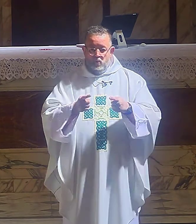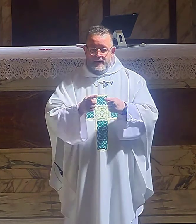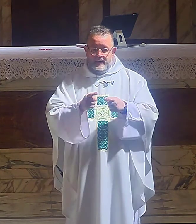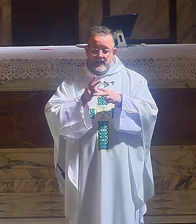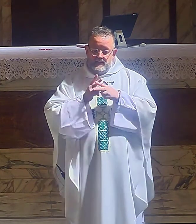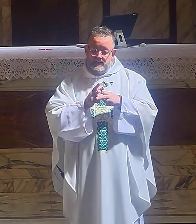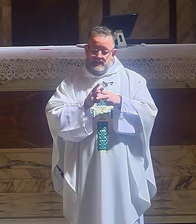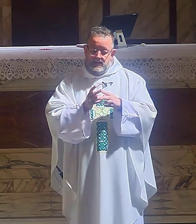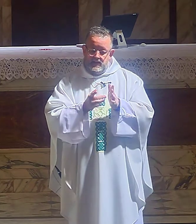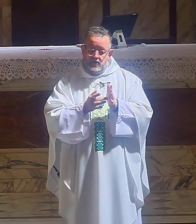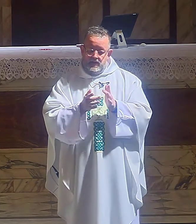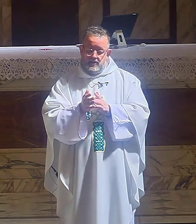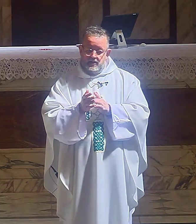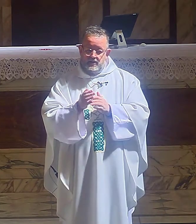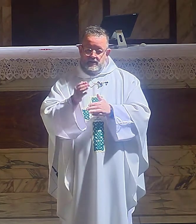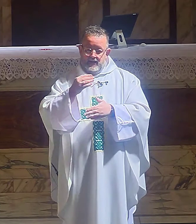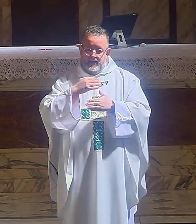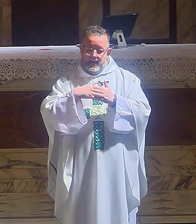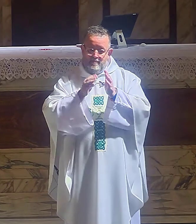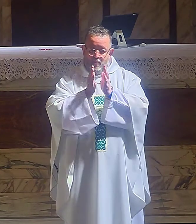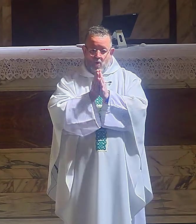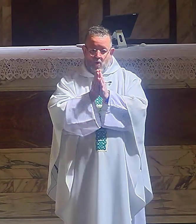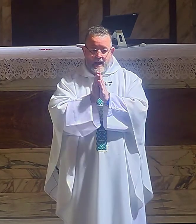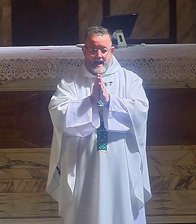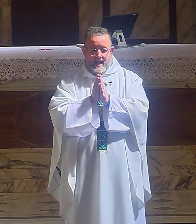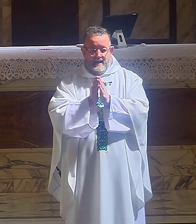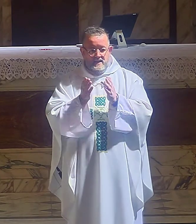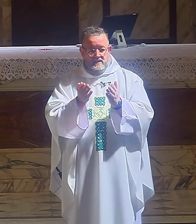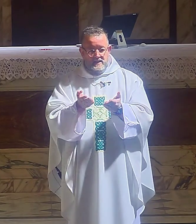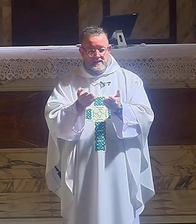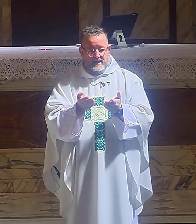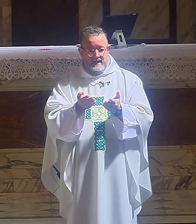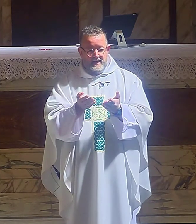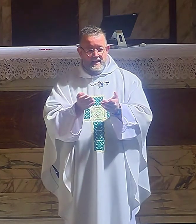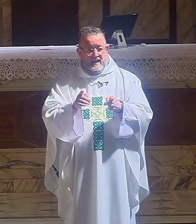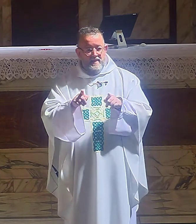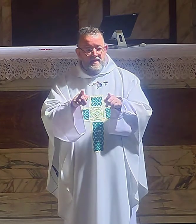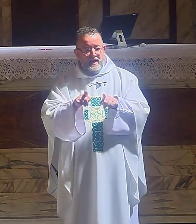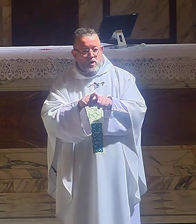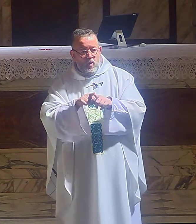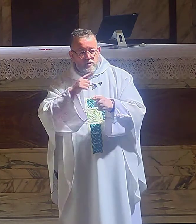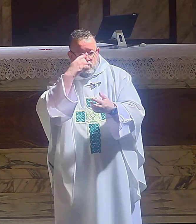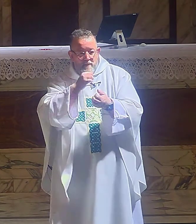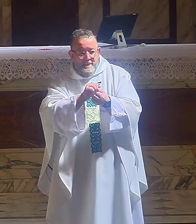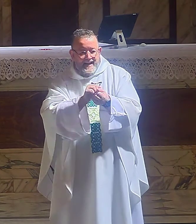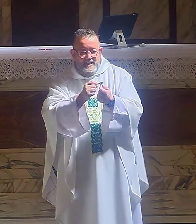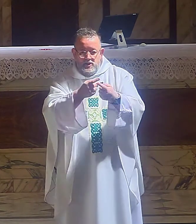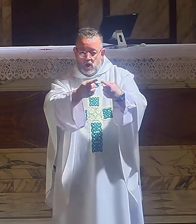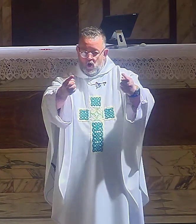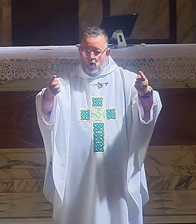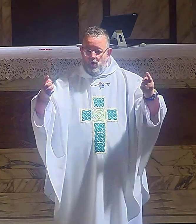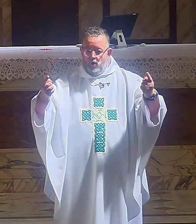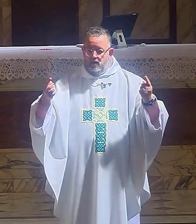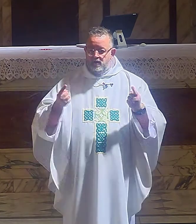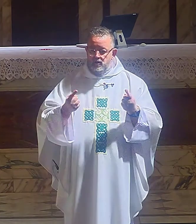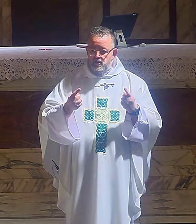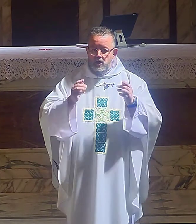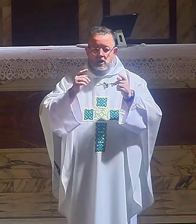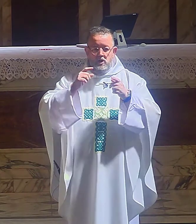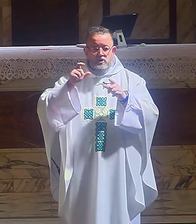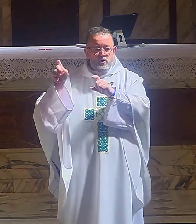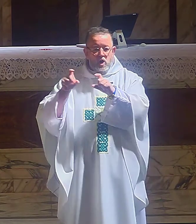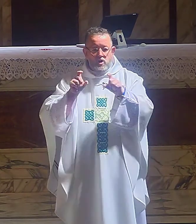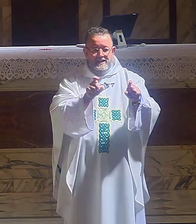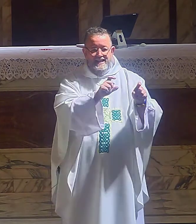We see Jesus in prayer today. And that also reminds all of us